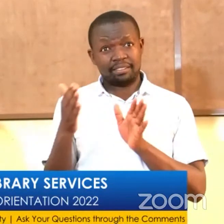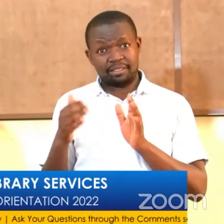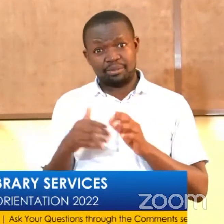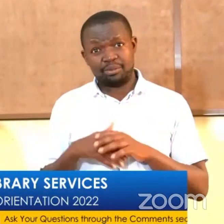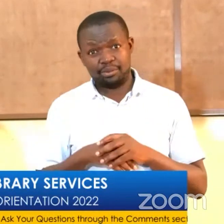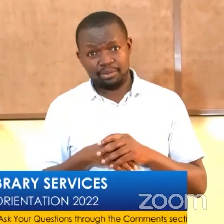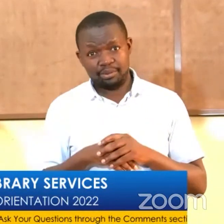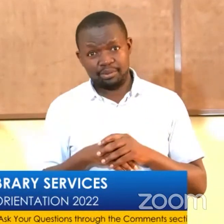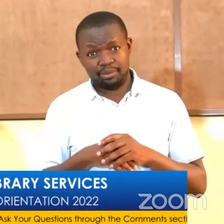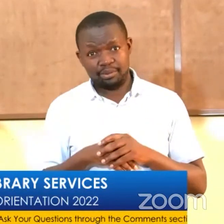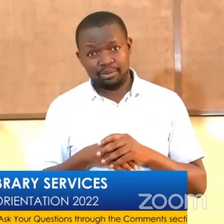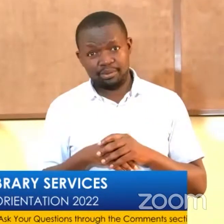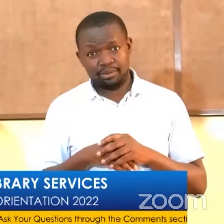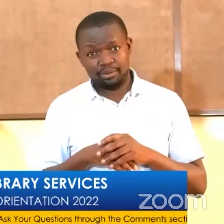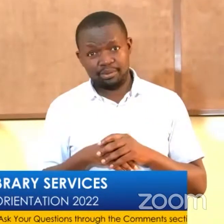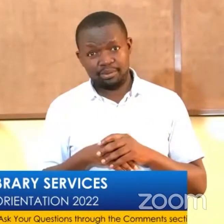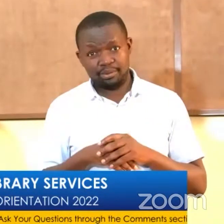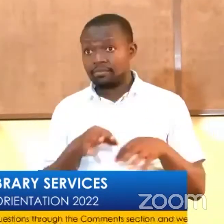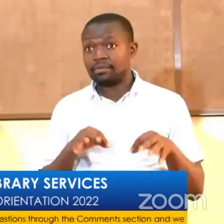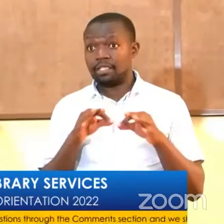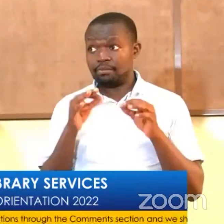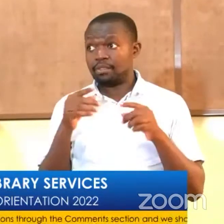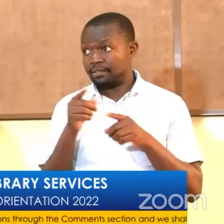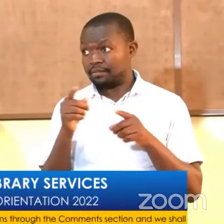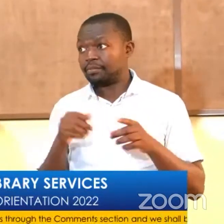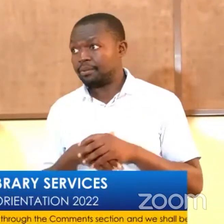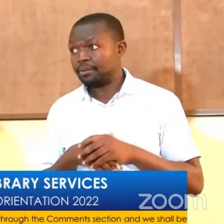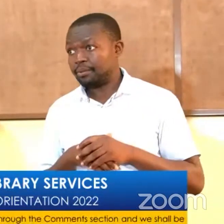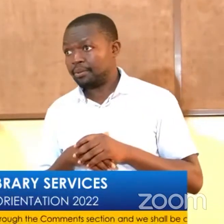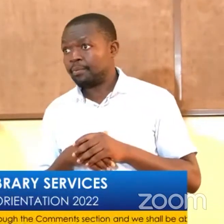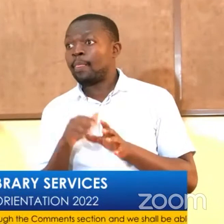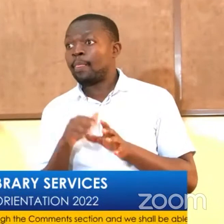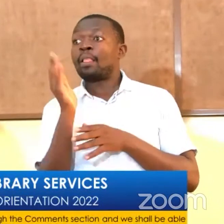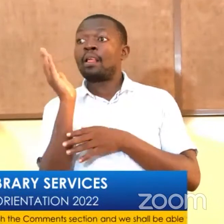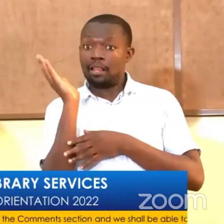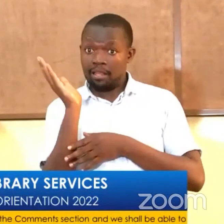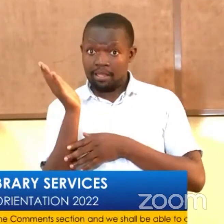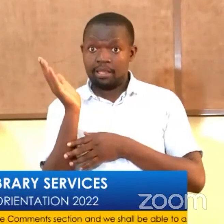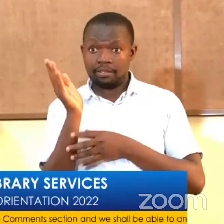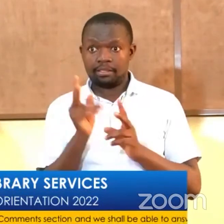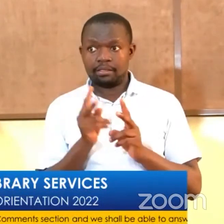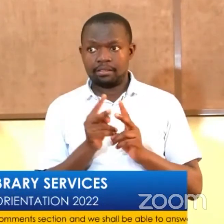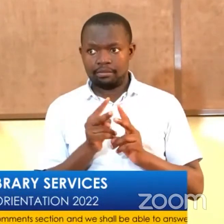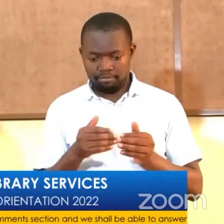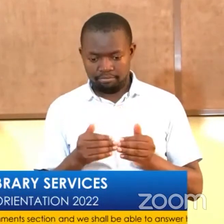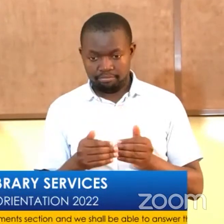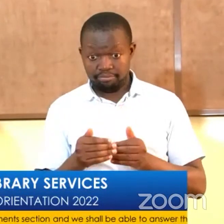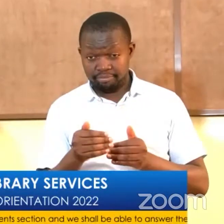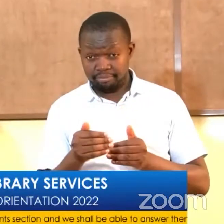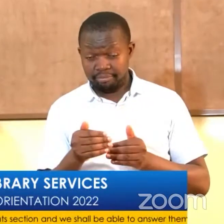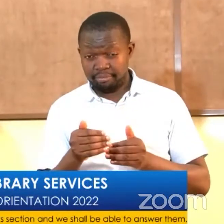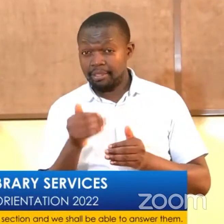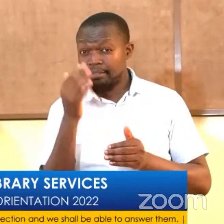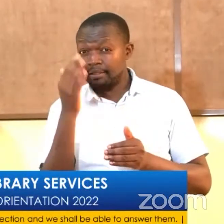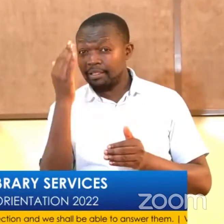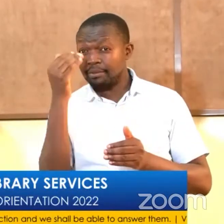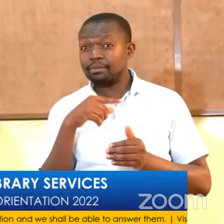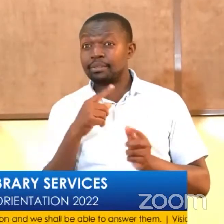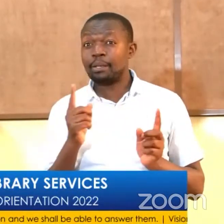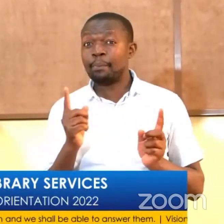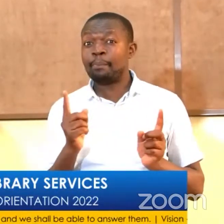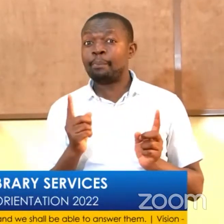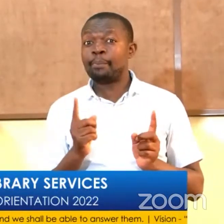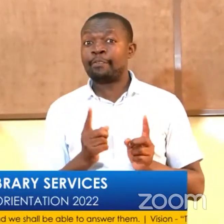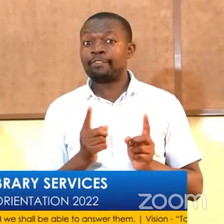This is very important for you. Lectures, yes, are going to start. That's why we kept it brief.